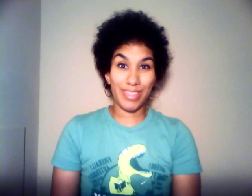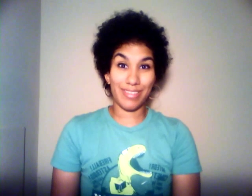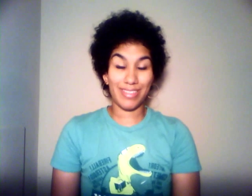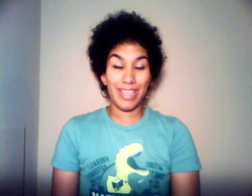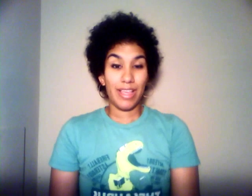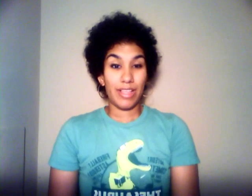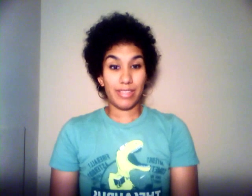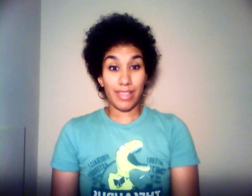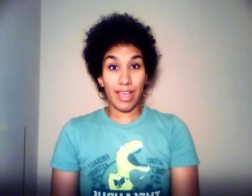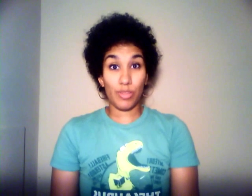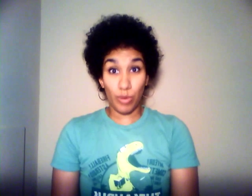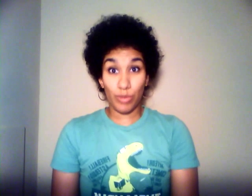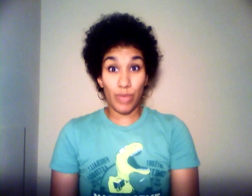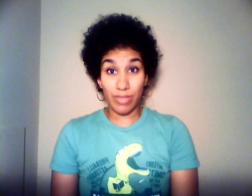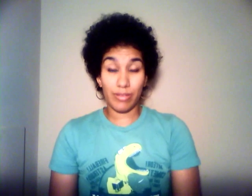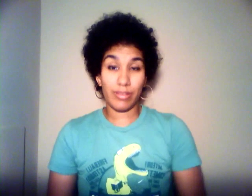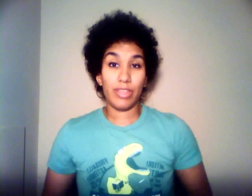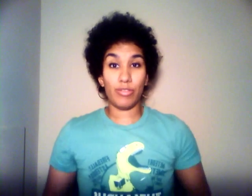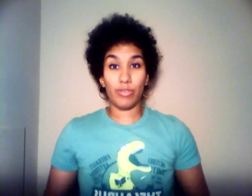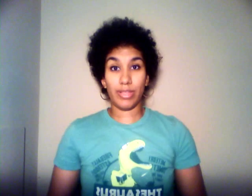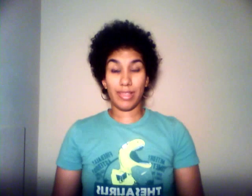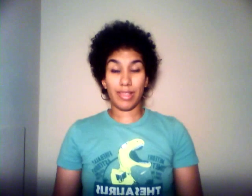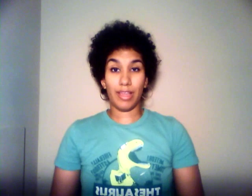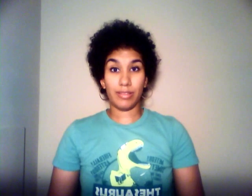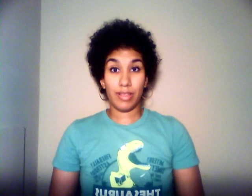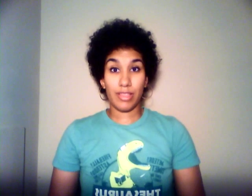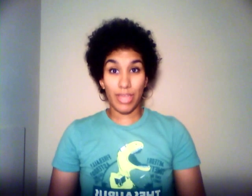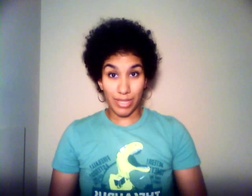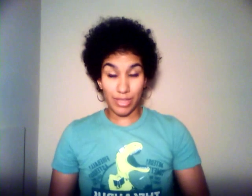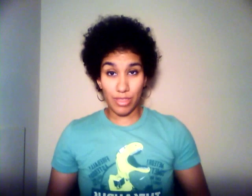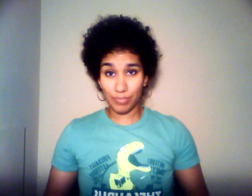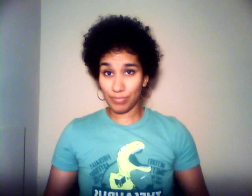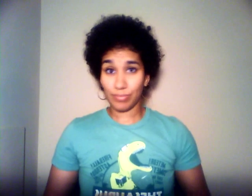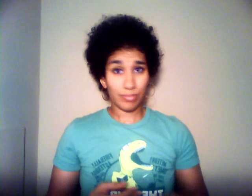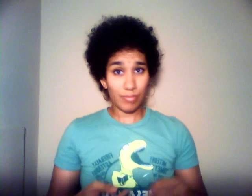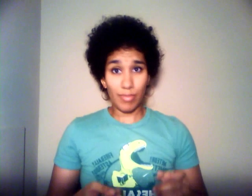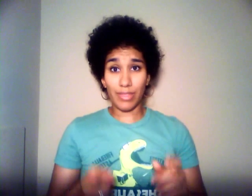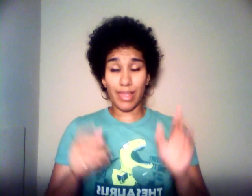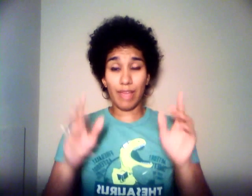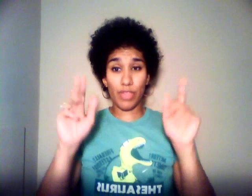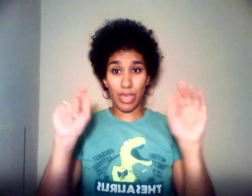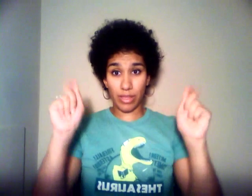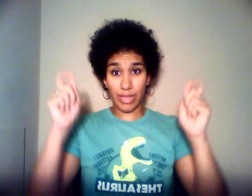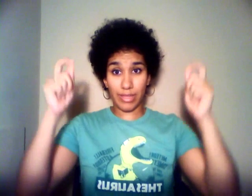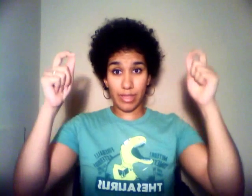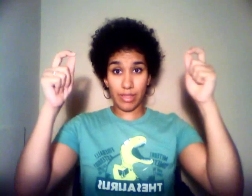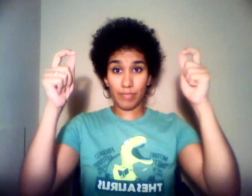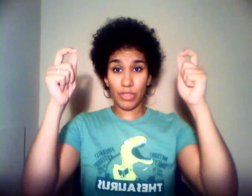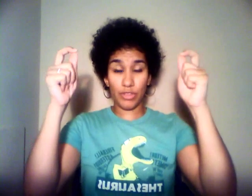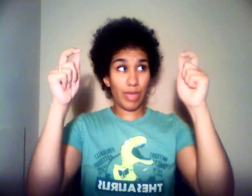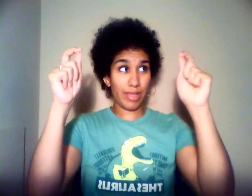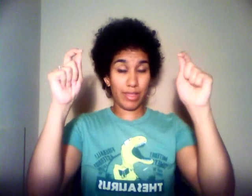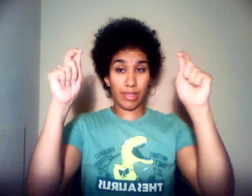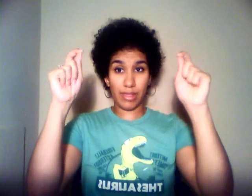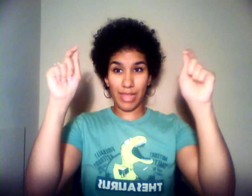weather. To sign the word weather, you're going to sign change. The sign for change looks like this. Two X's, kind